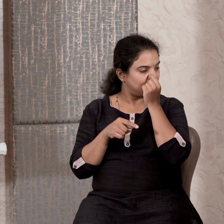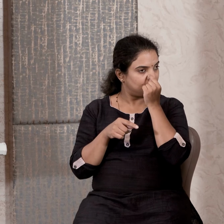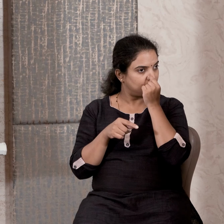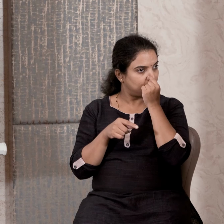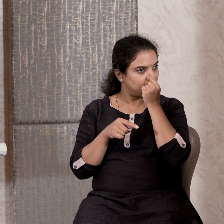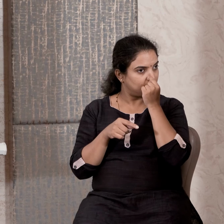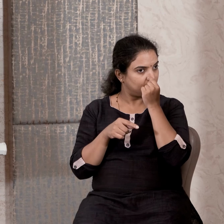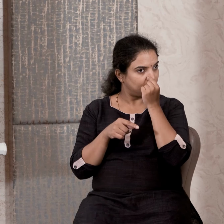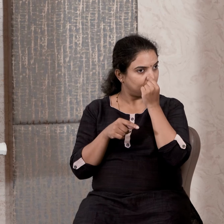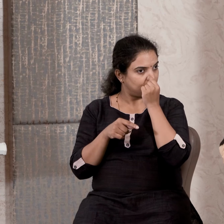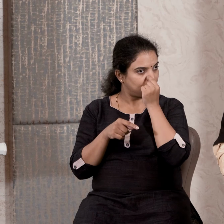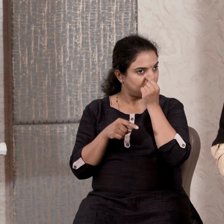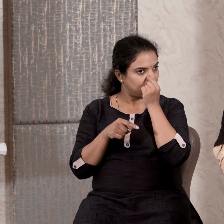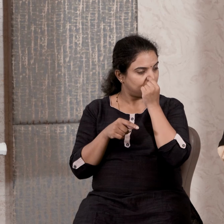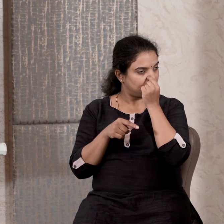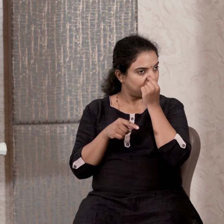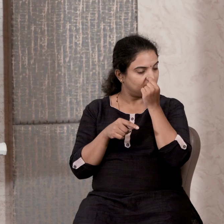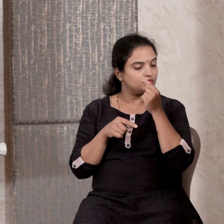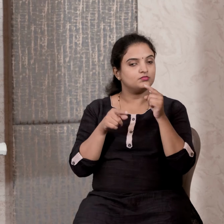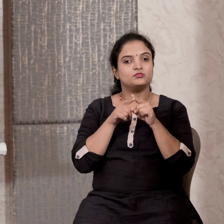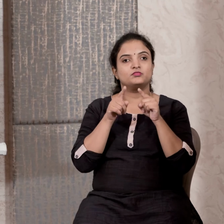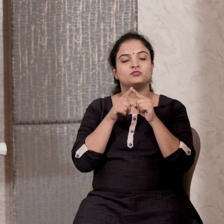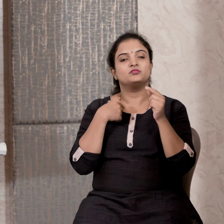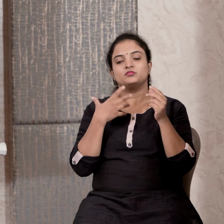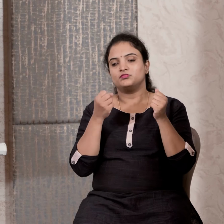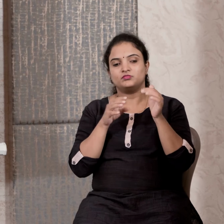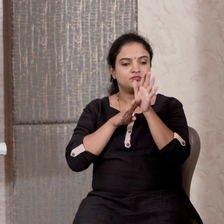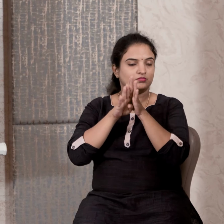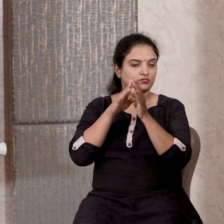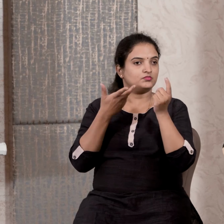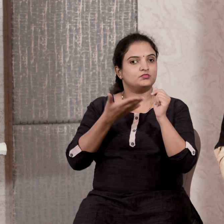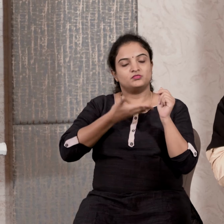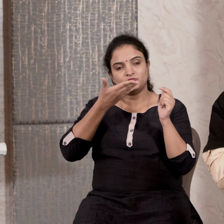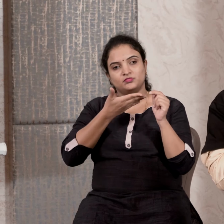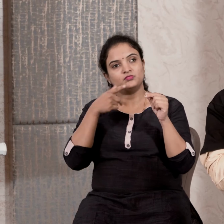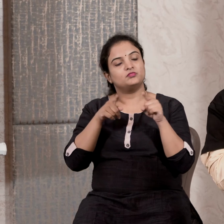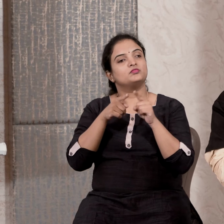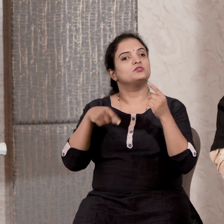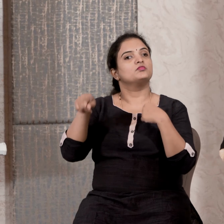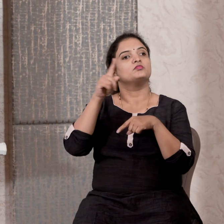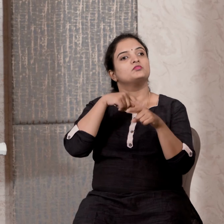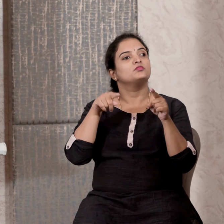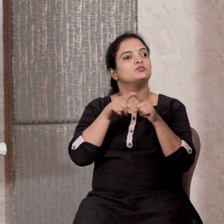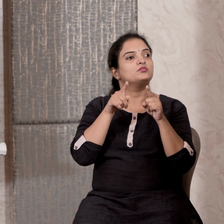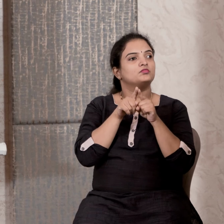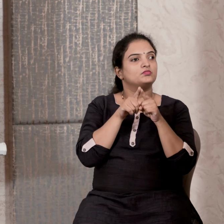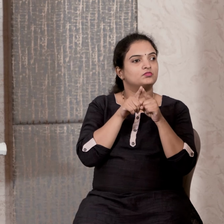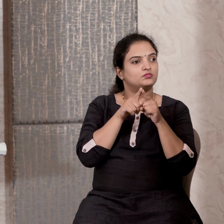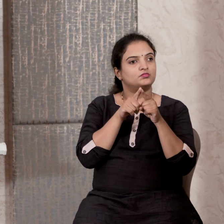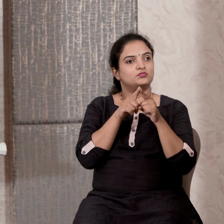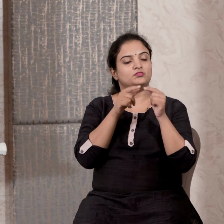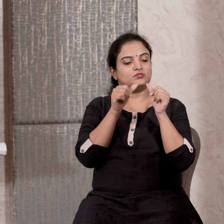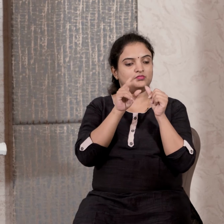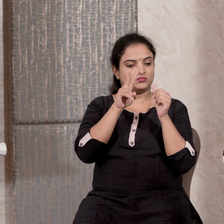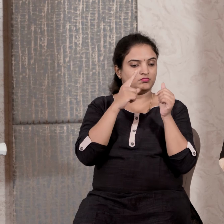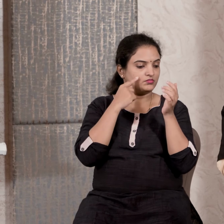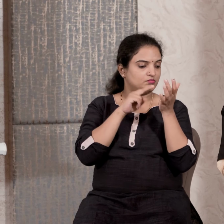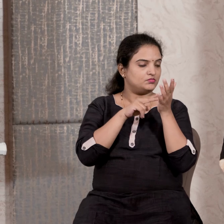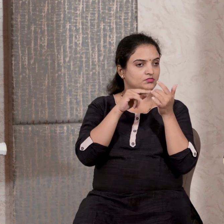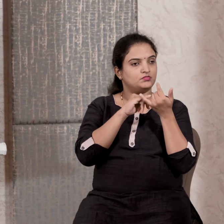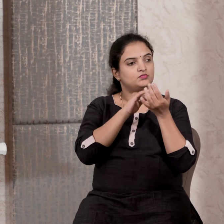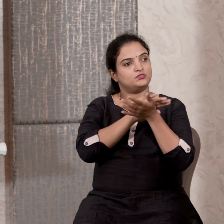you guys, all of us should actually continue to promote and do the advocacy. So all Agam, Avnish, Vivek, and the